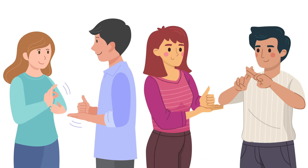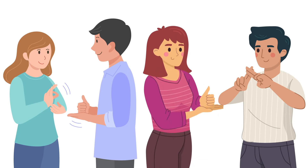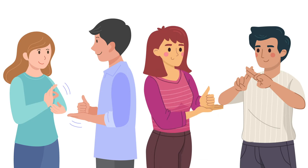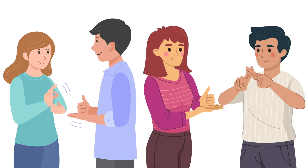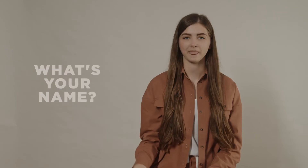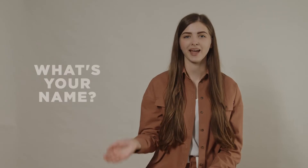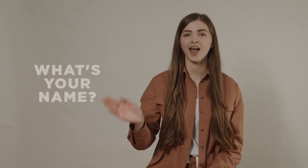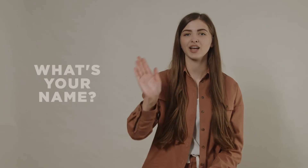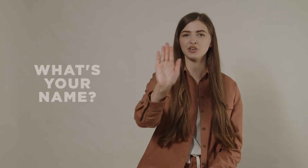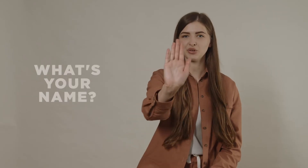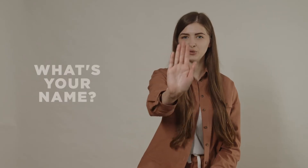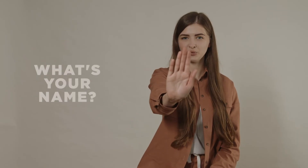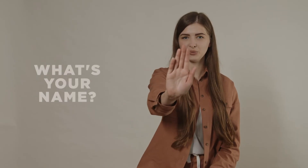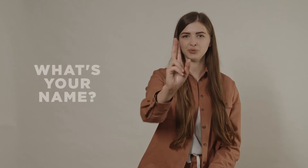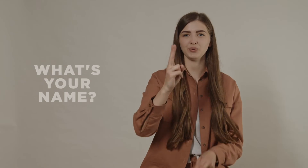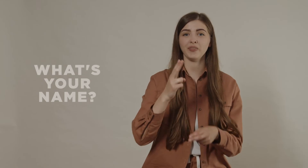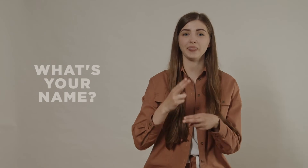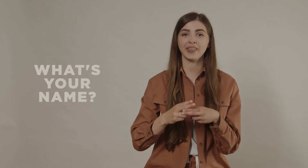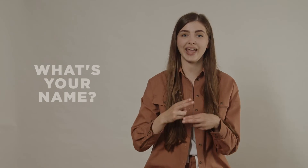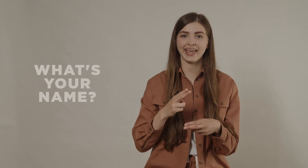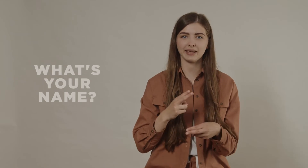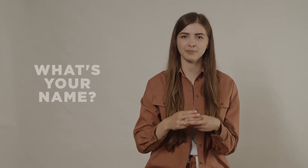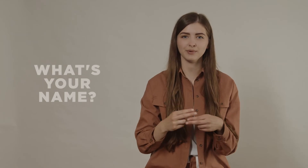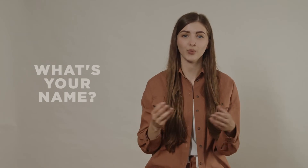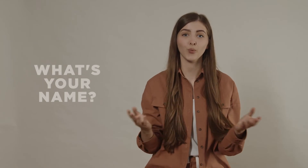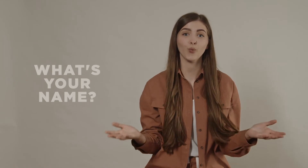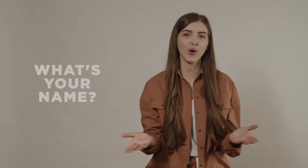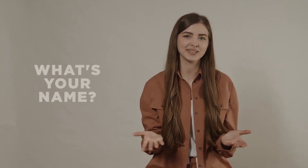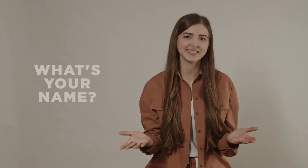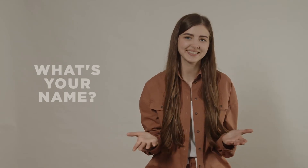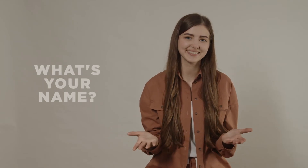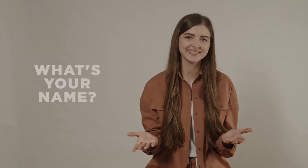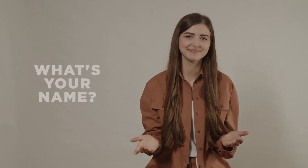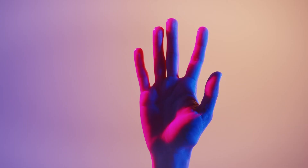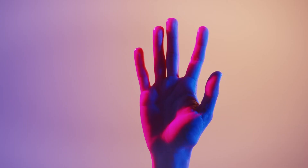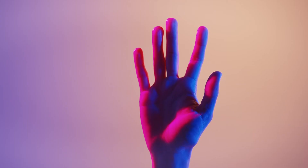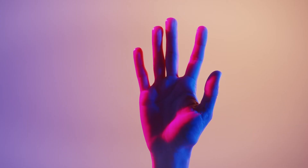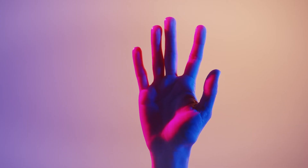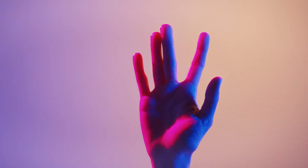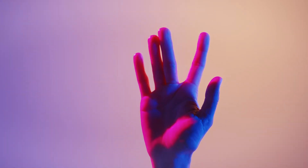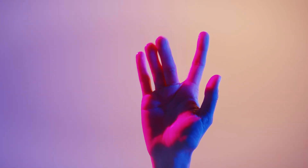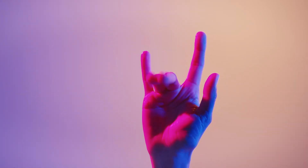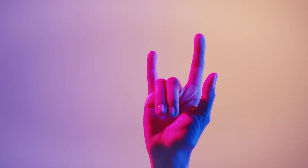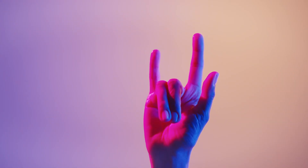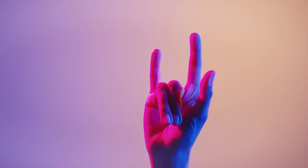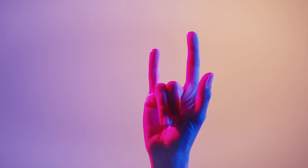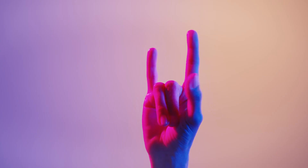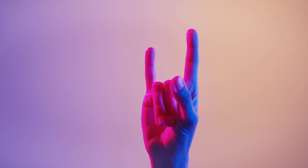in fostering, promoting and recognizing national sign languages as a part of their country's vibrant and diverse